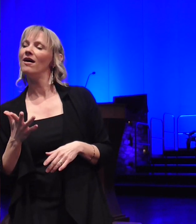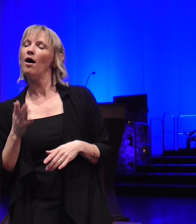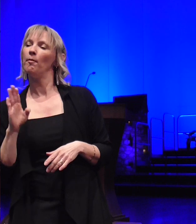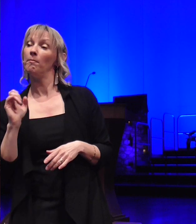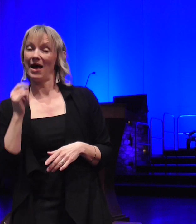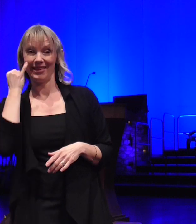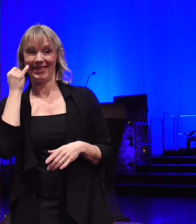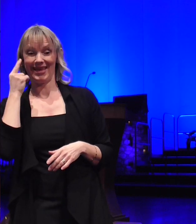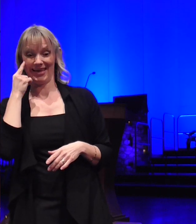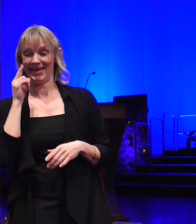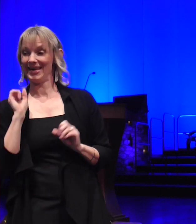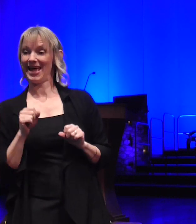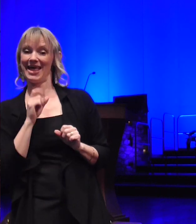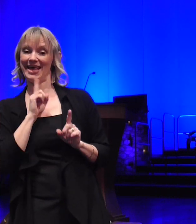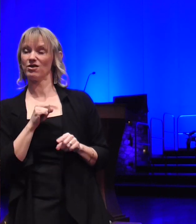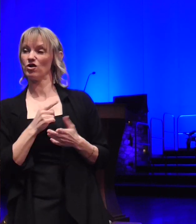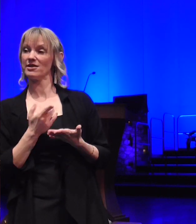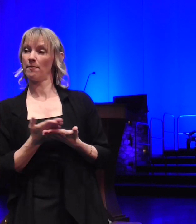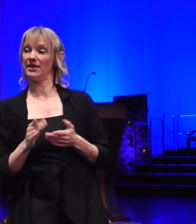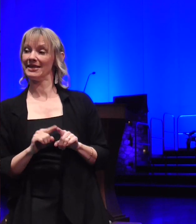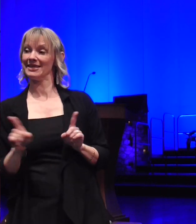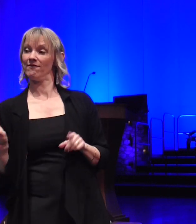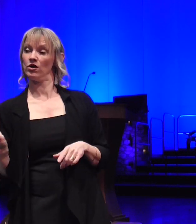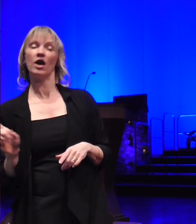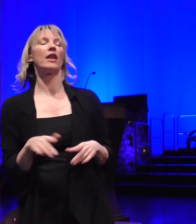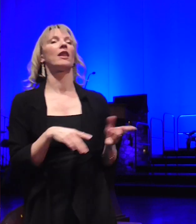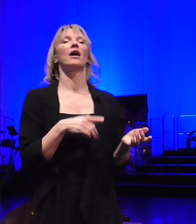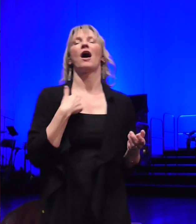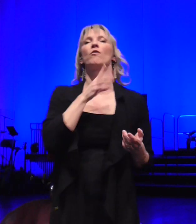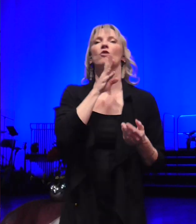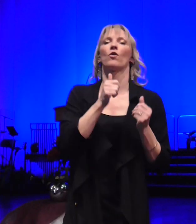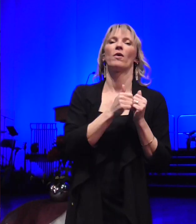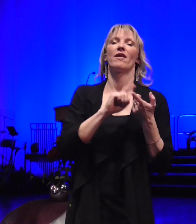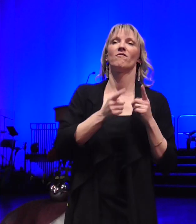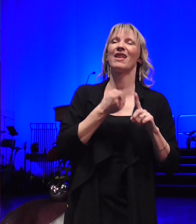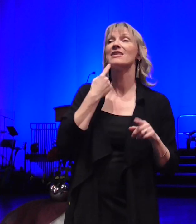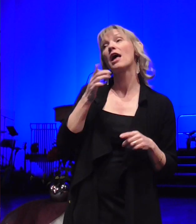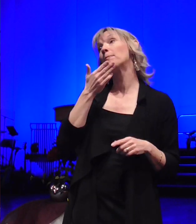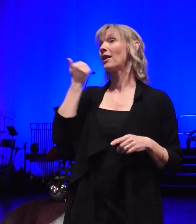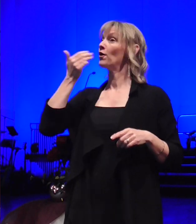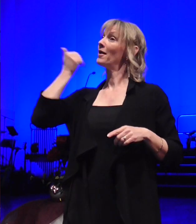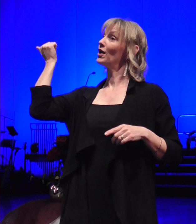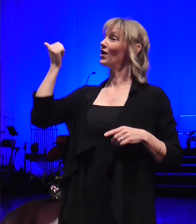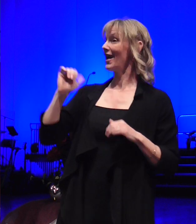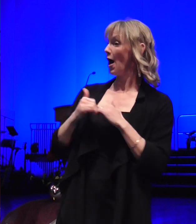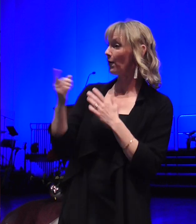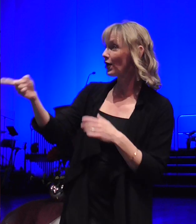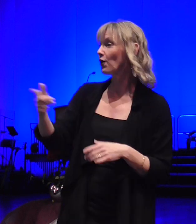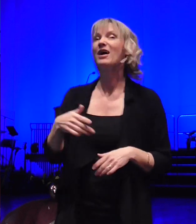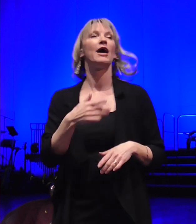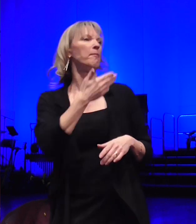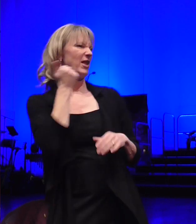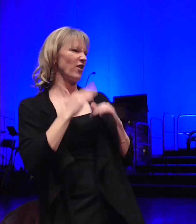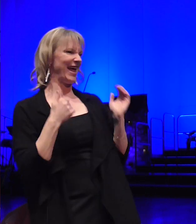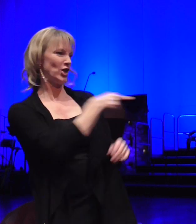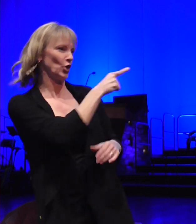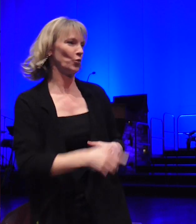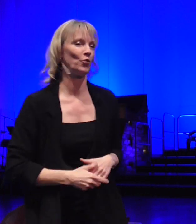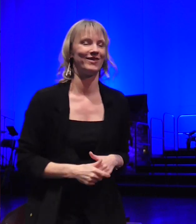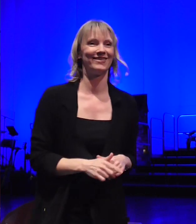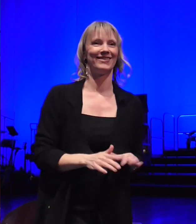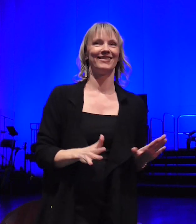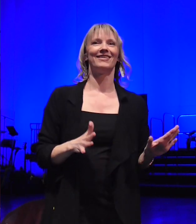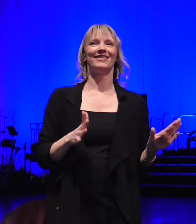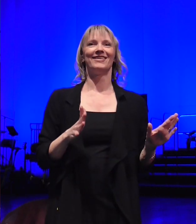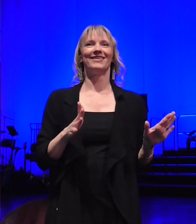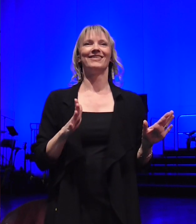than better and better. And I remember I was talking with my friend Bruce Snow, and he said, how are you? And I said, better and better. How are you? And he said, better than you are. And then I knew it